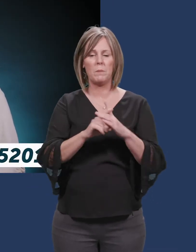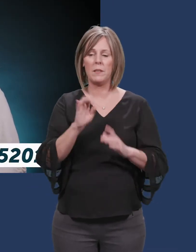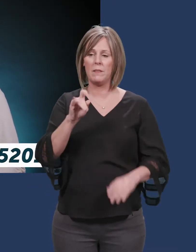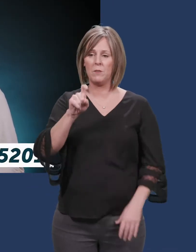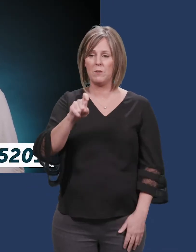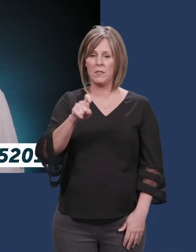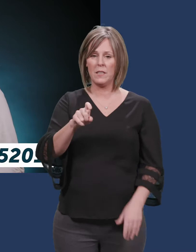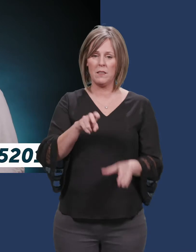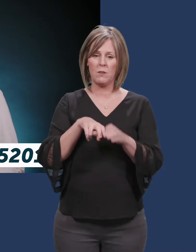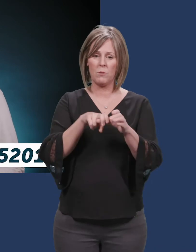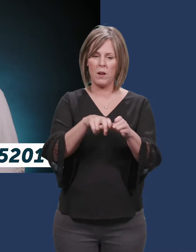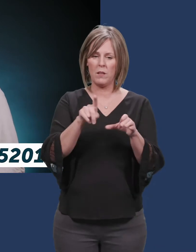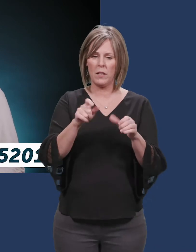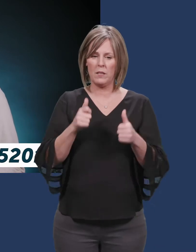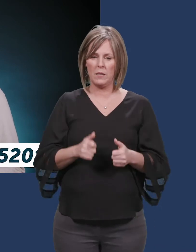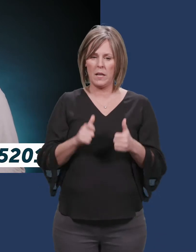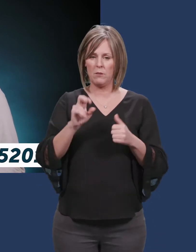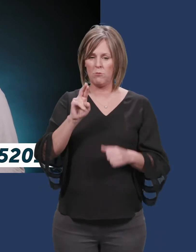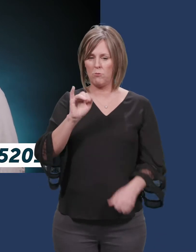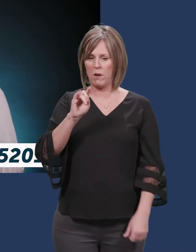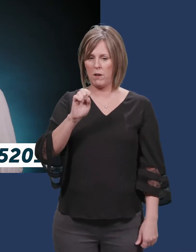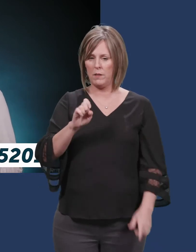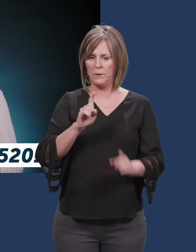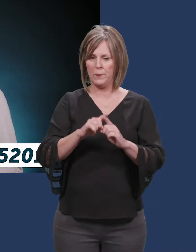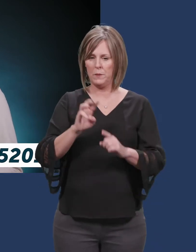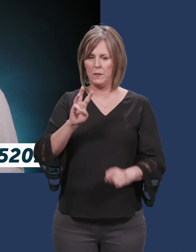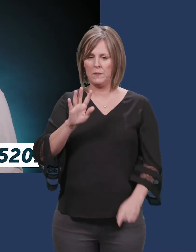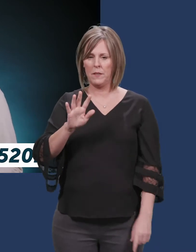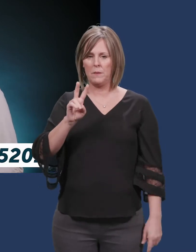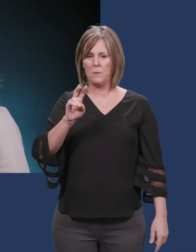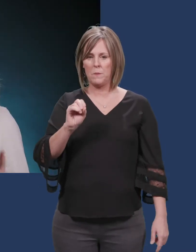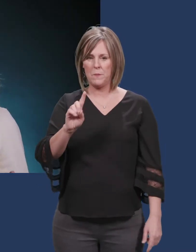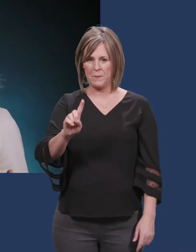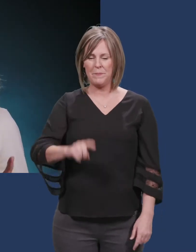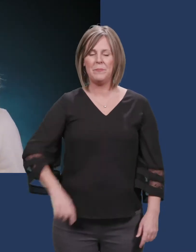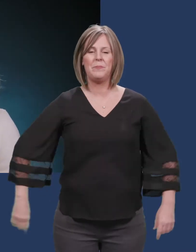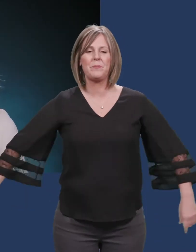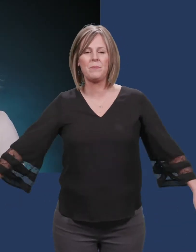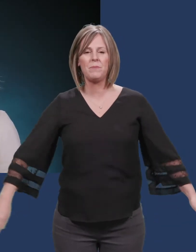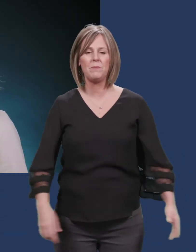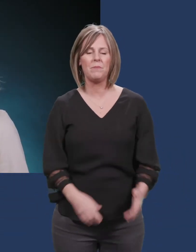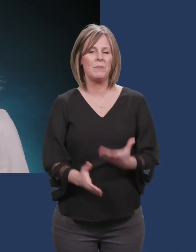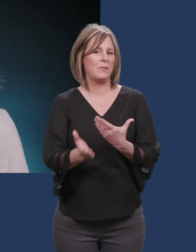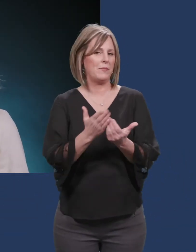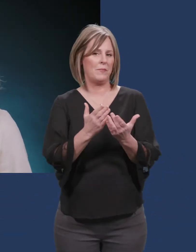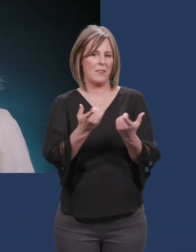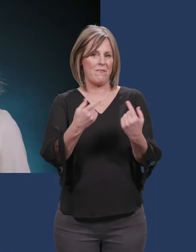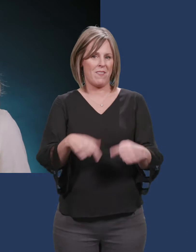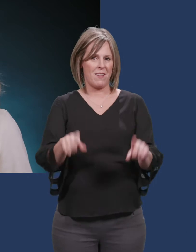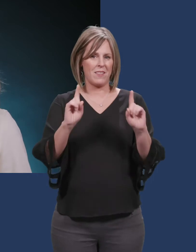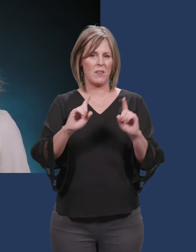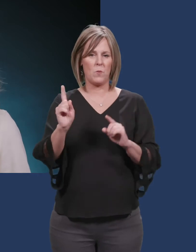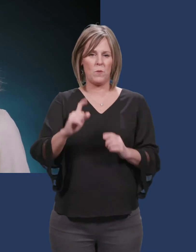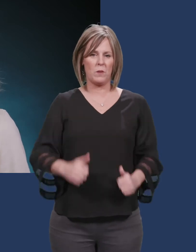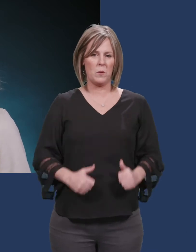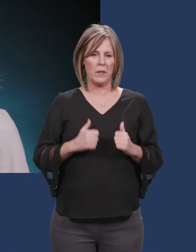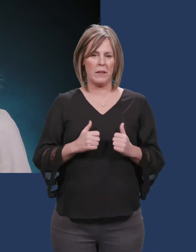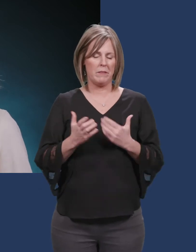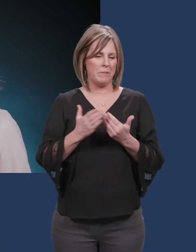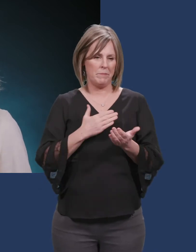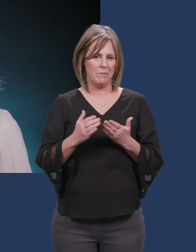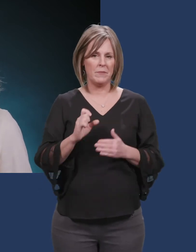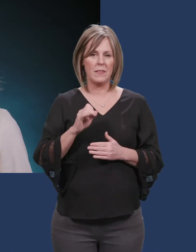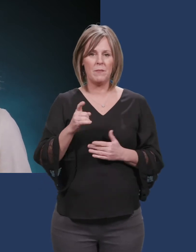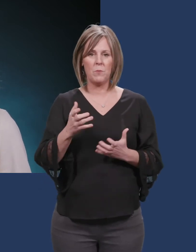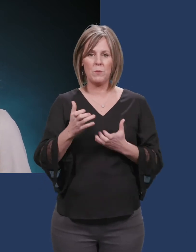can text RIDE to 65201 and they'll get you here. Finally, wherever you're located, a great way to meet an immediate need and to